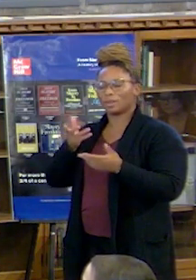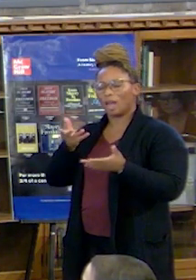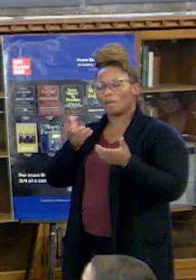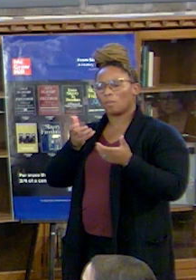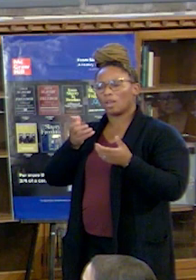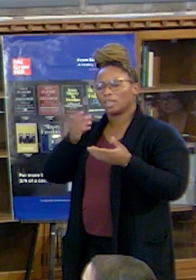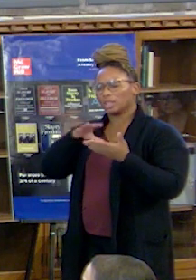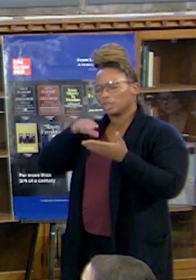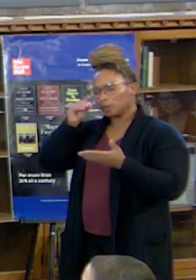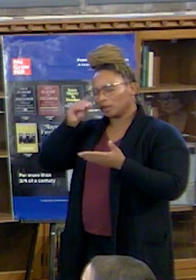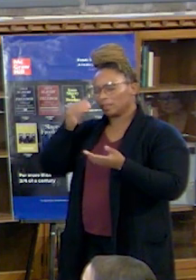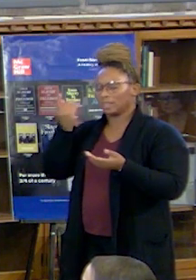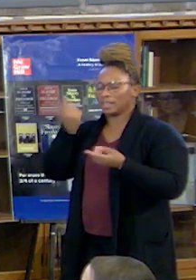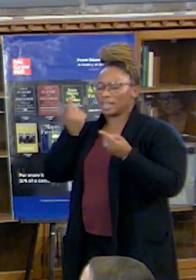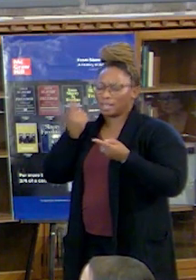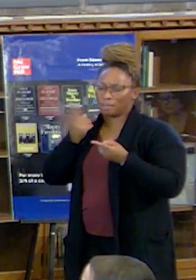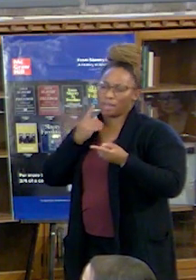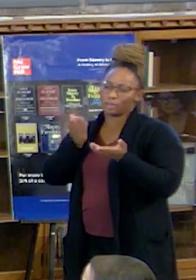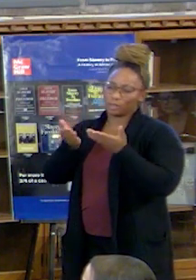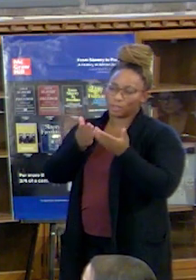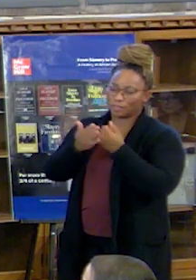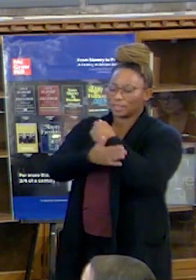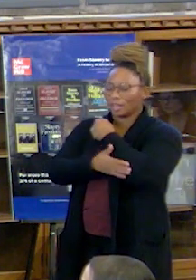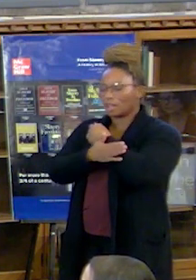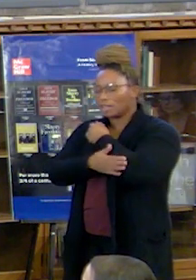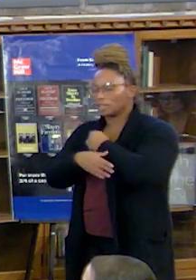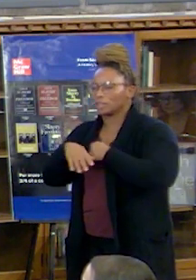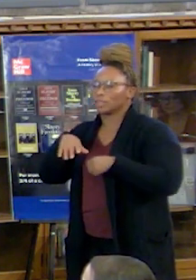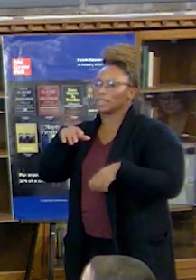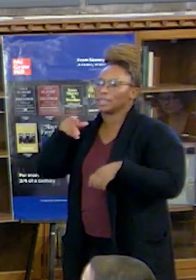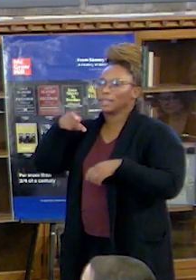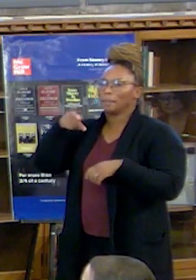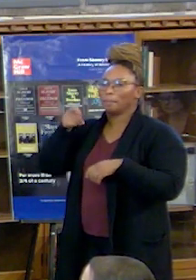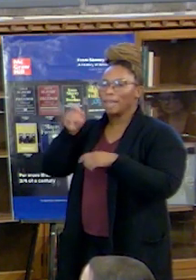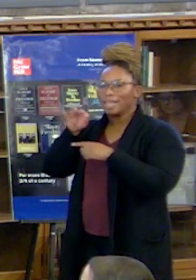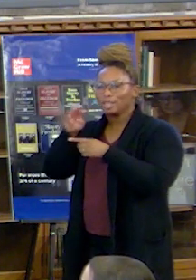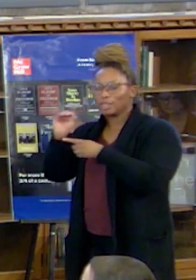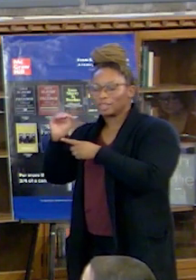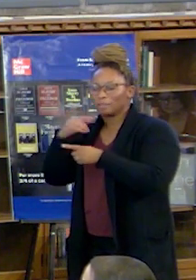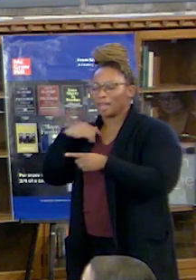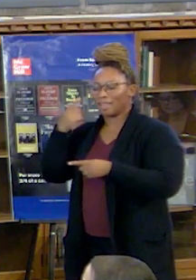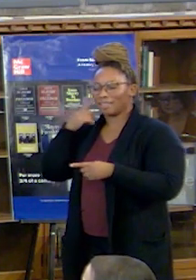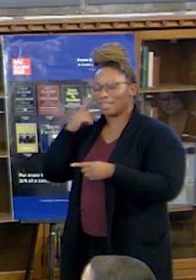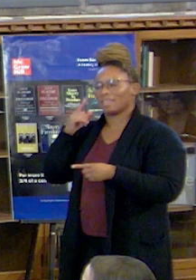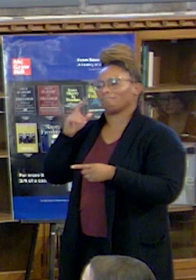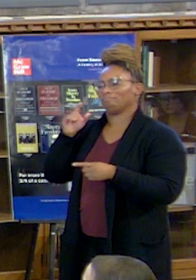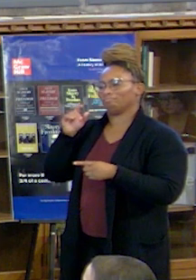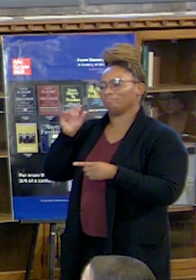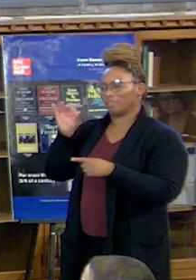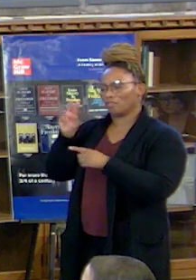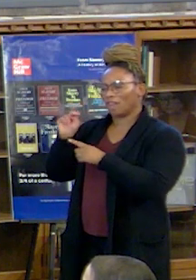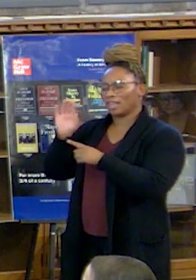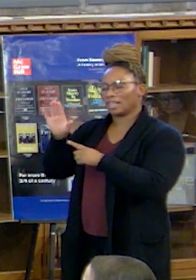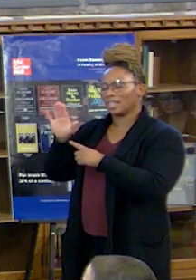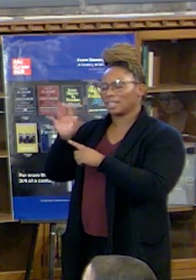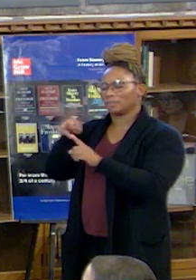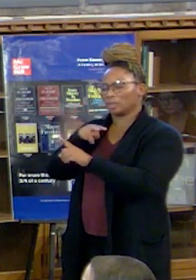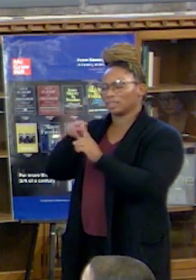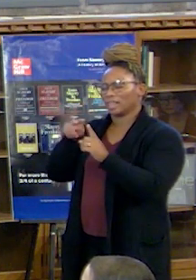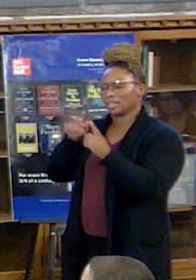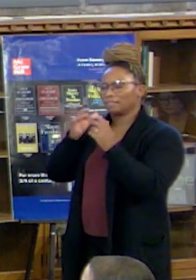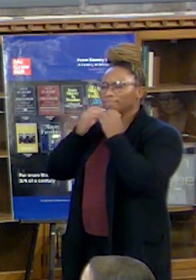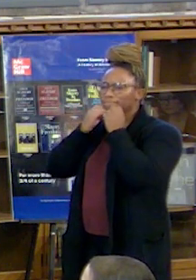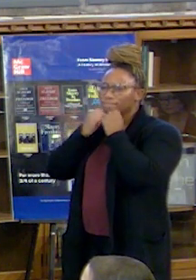patriotisms service contradiction and betrayals I find Franklin's perspective incredibly invaluable and